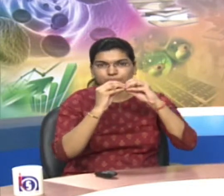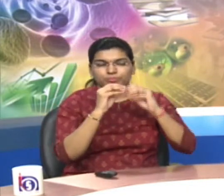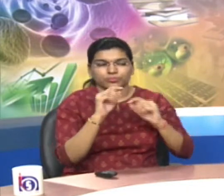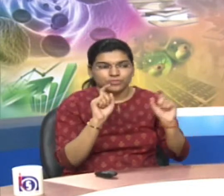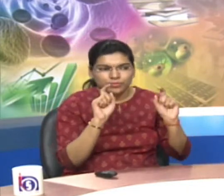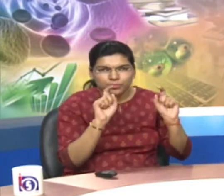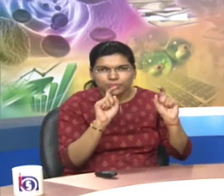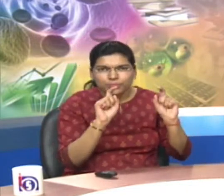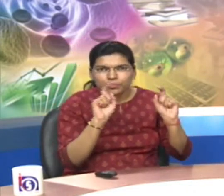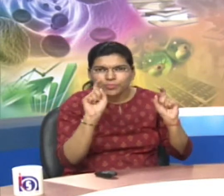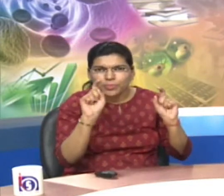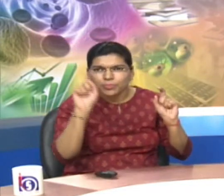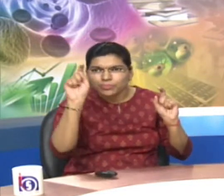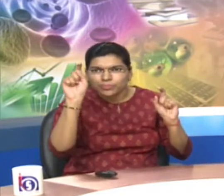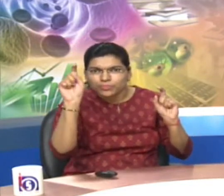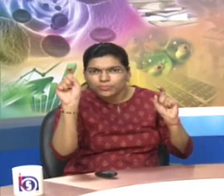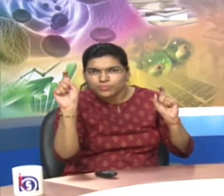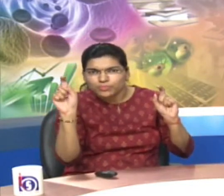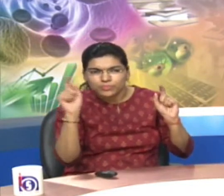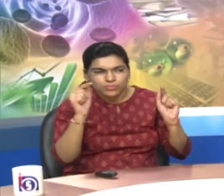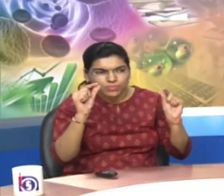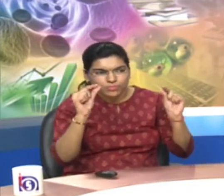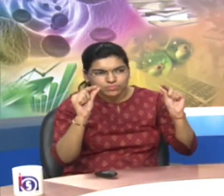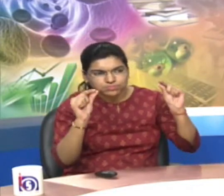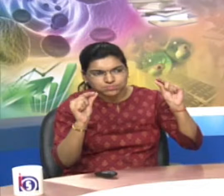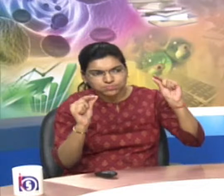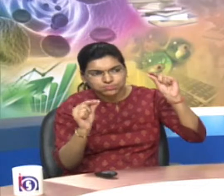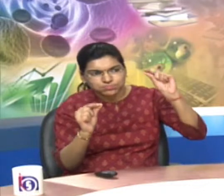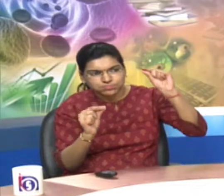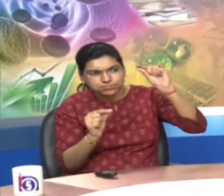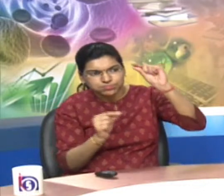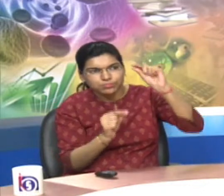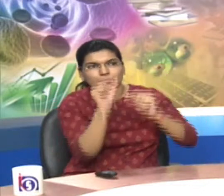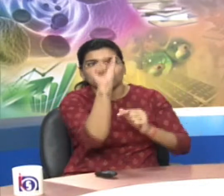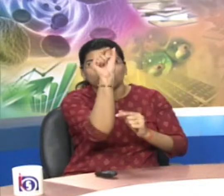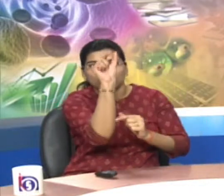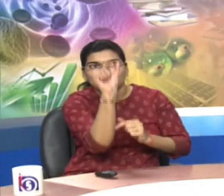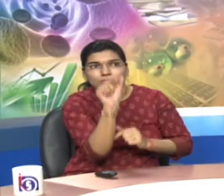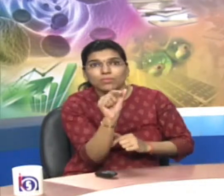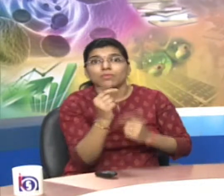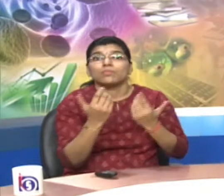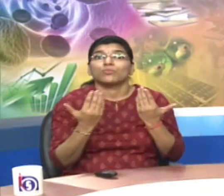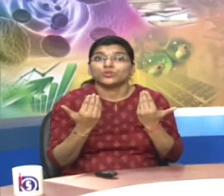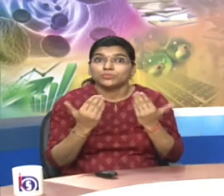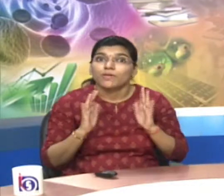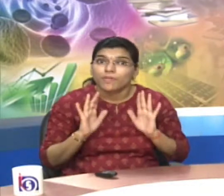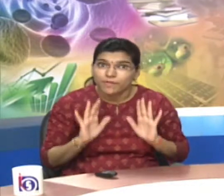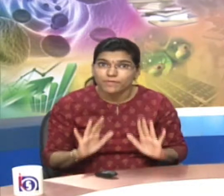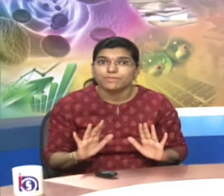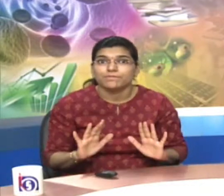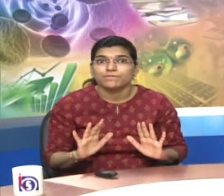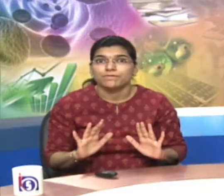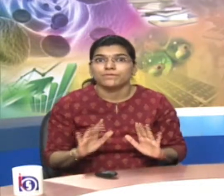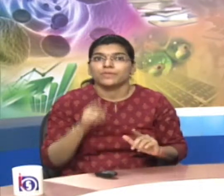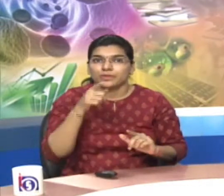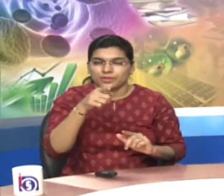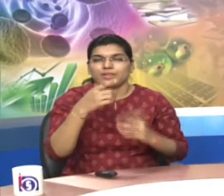the image. Then you can see there is a circle point and you can make your image in a